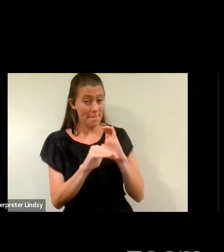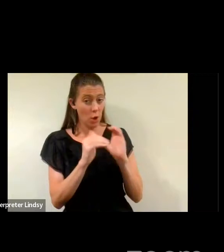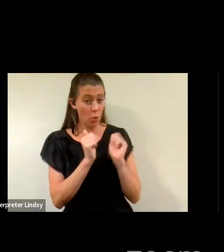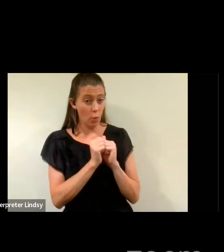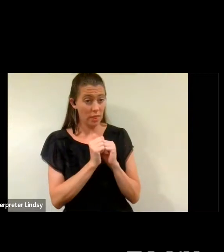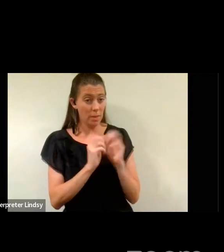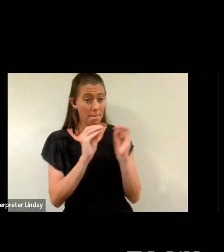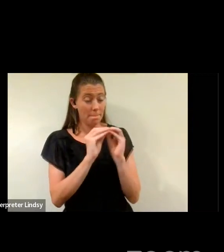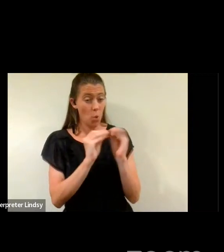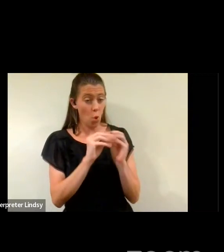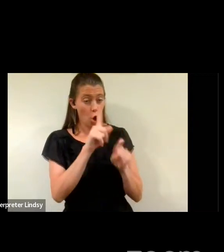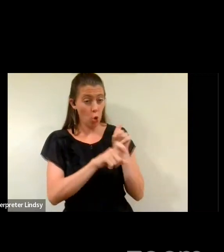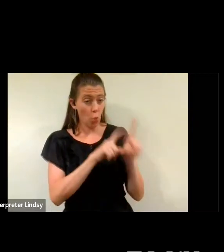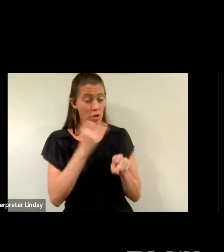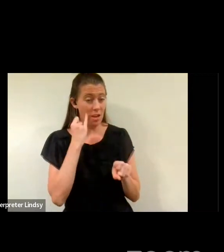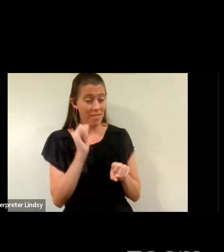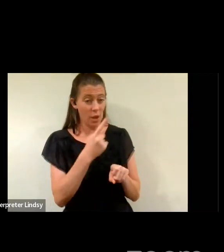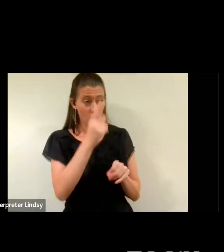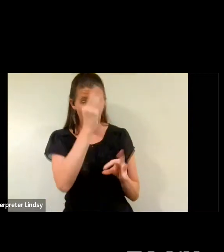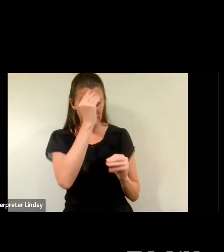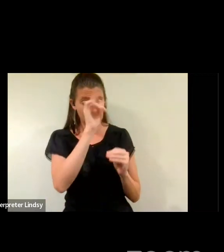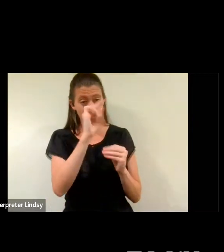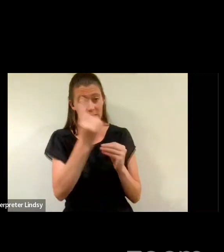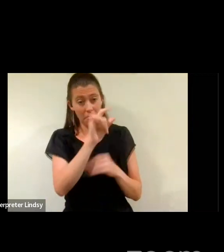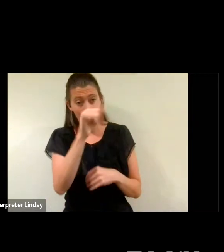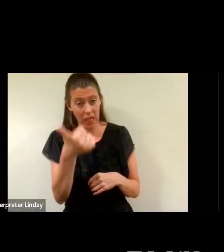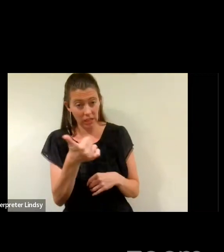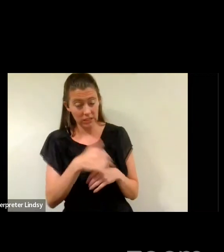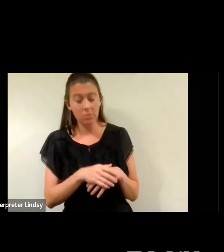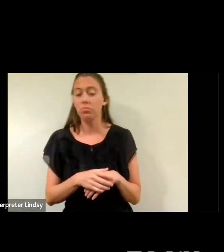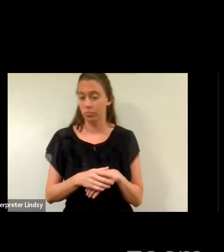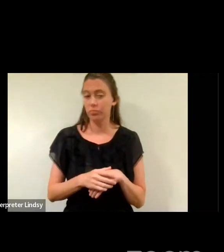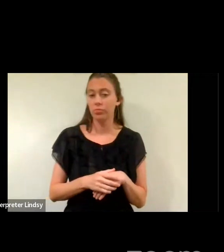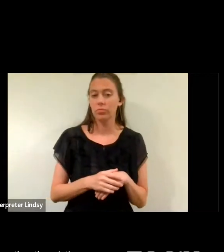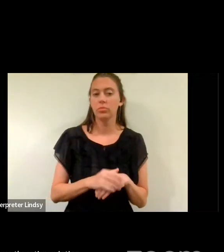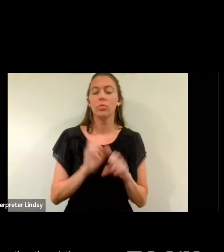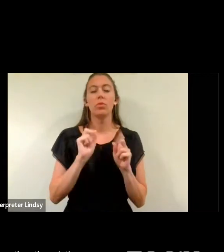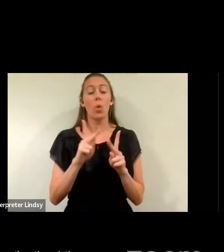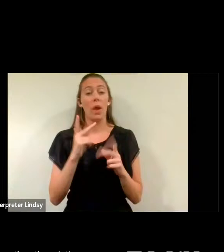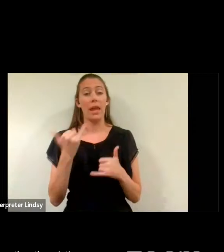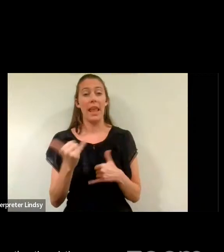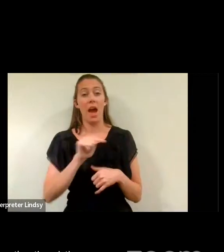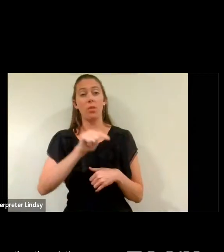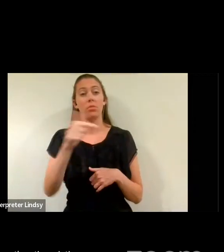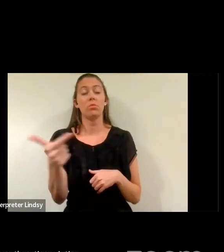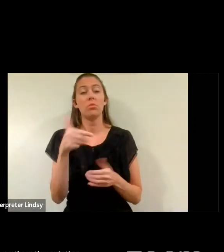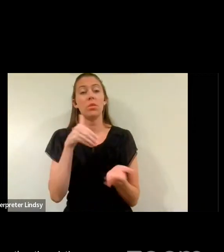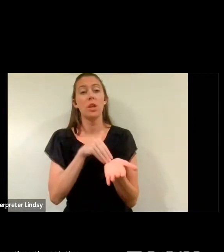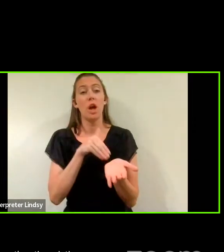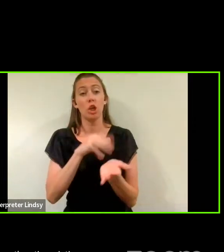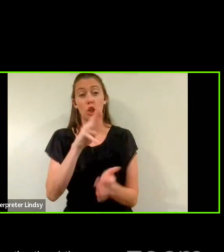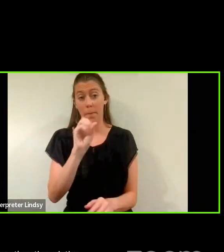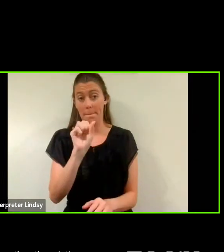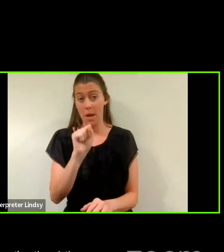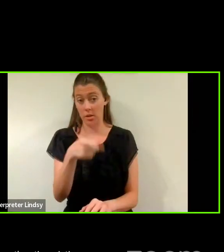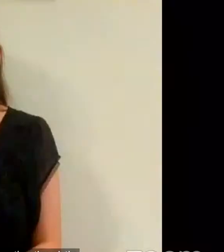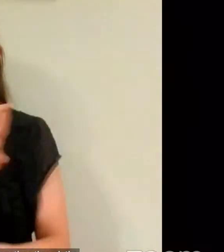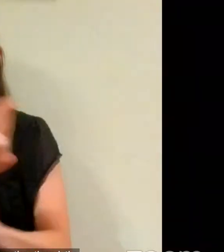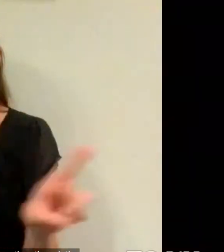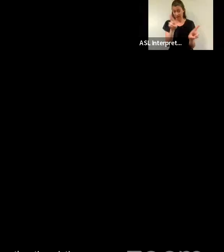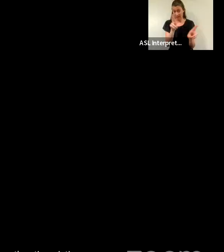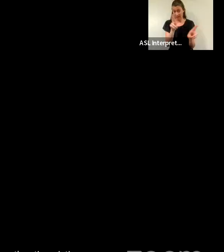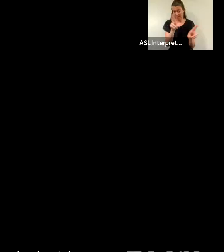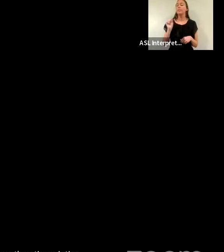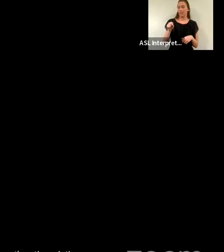Excellent. So now we will kick it over to Dr. Moss. Dr. Moss, are you ready to go? I